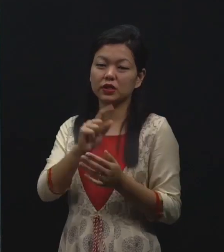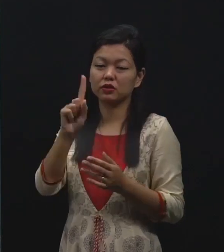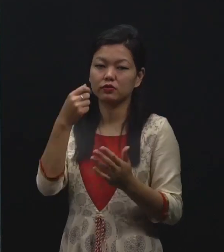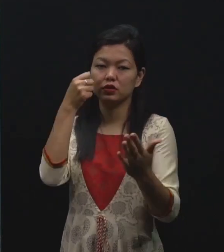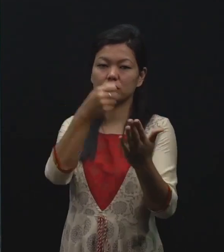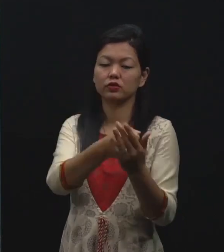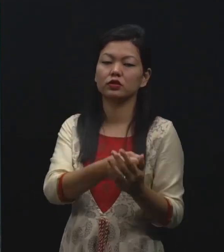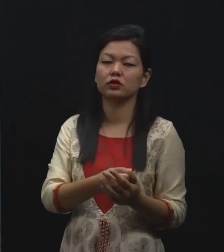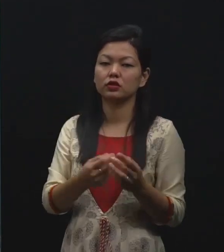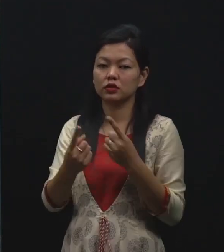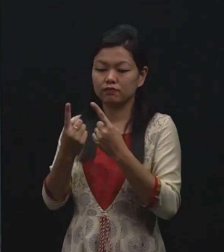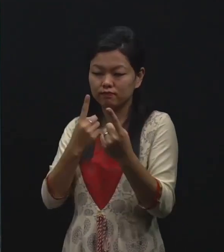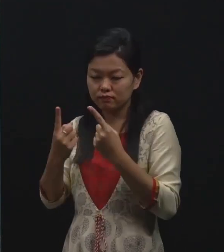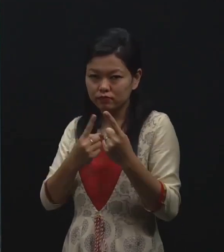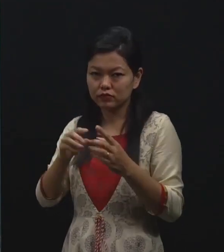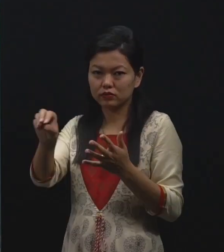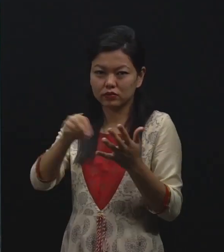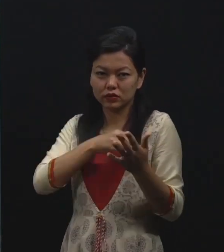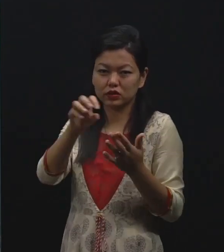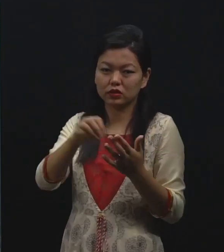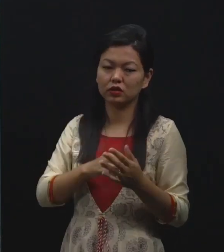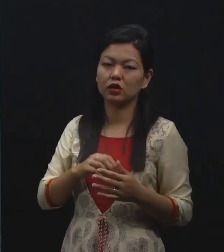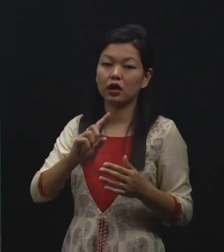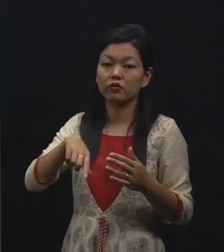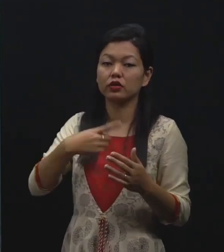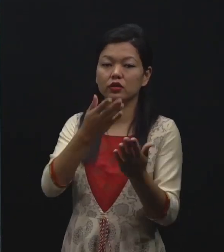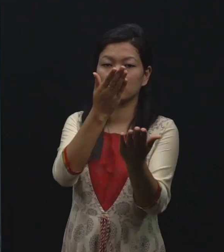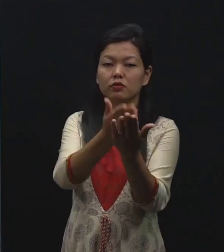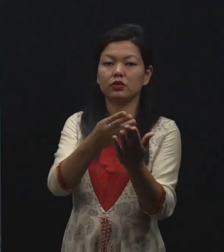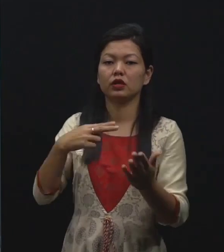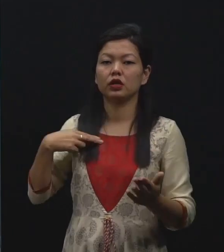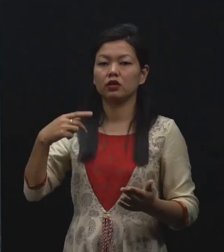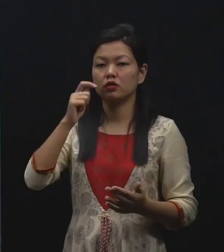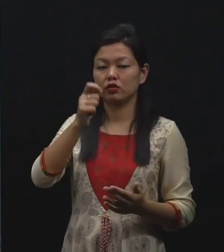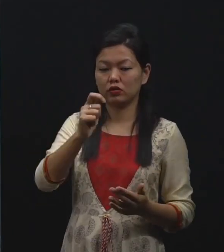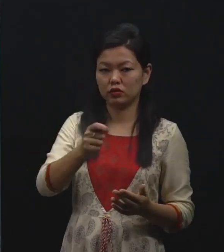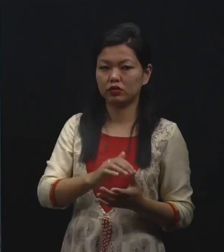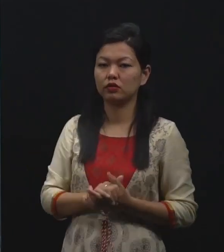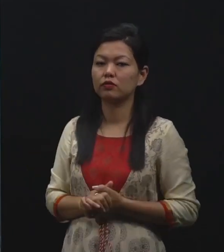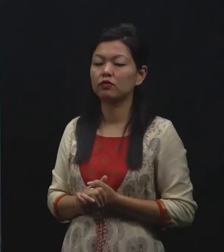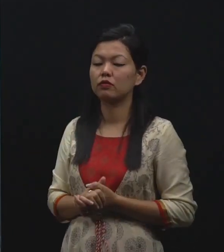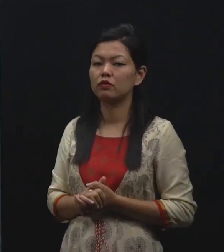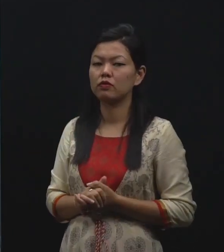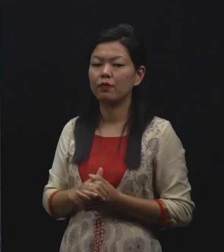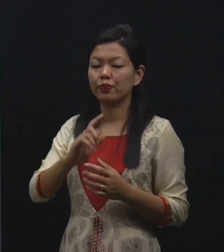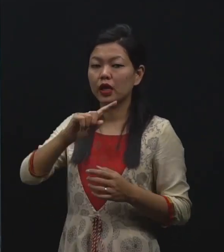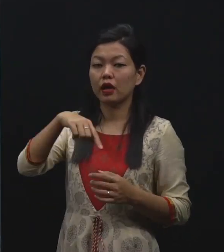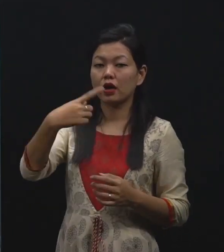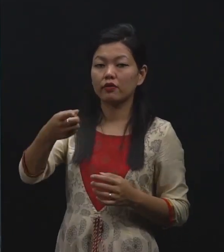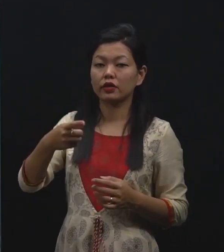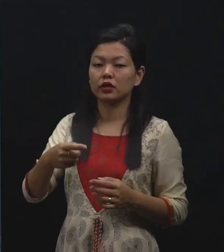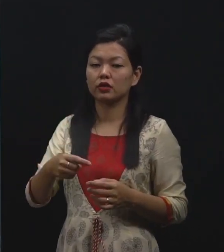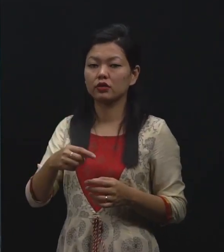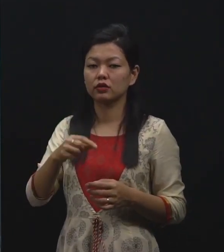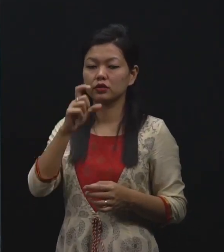court, collect all these evidences. It could be material, it could be a person, and they take it to the court, and then only the